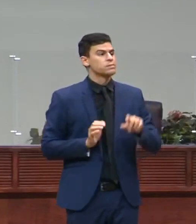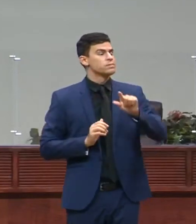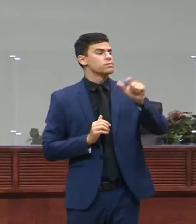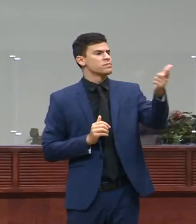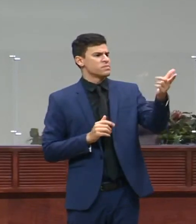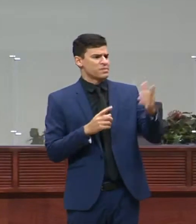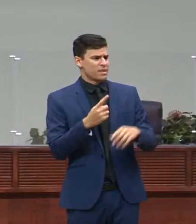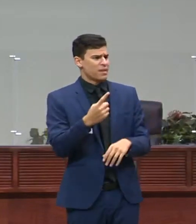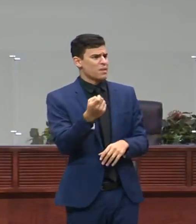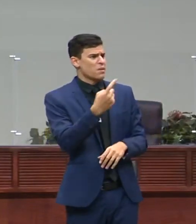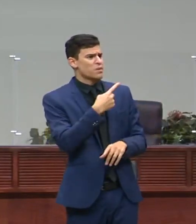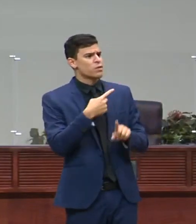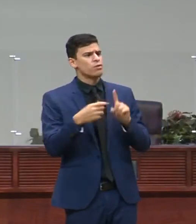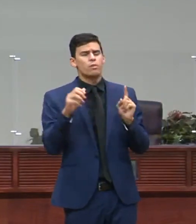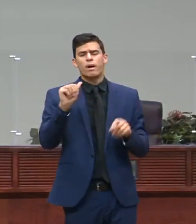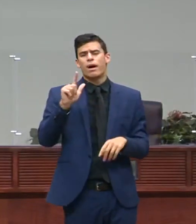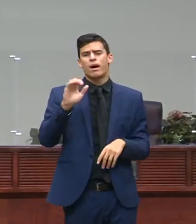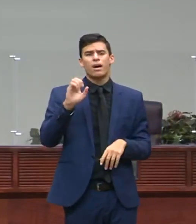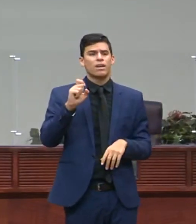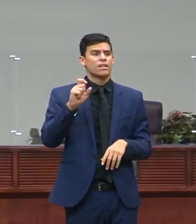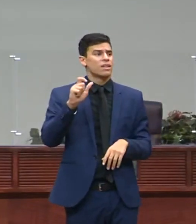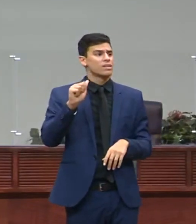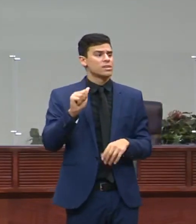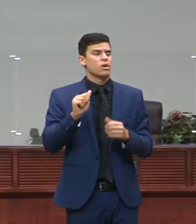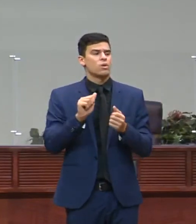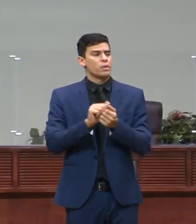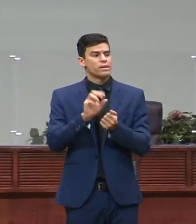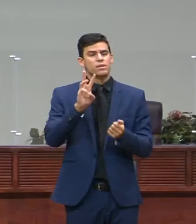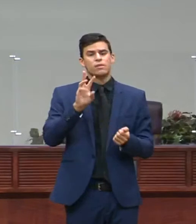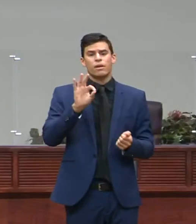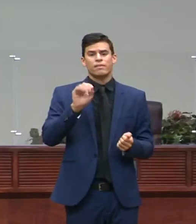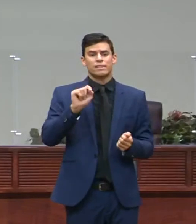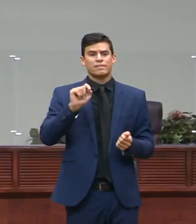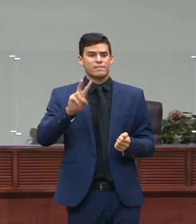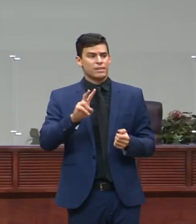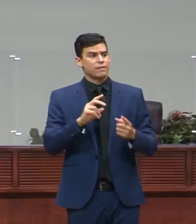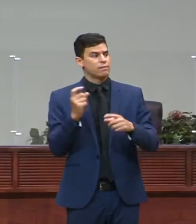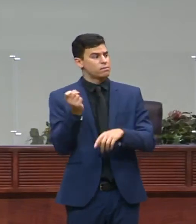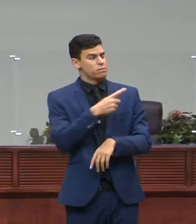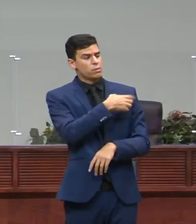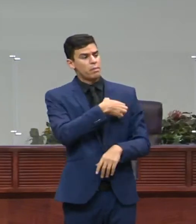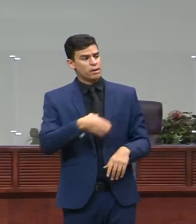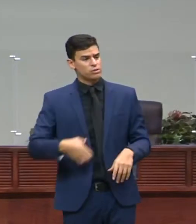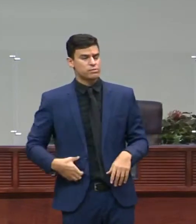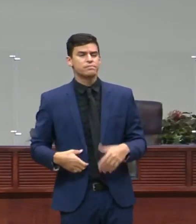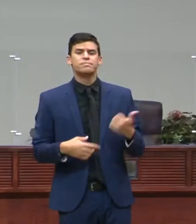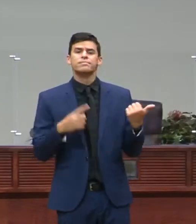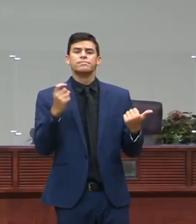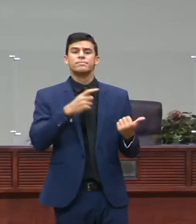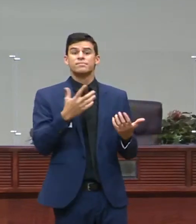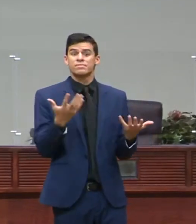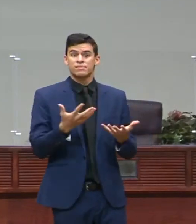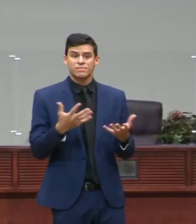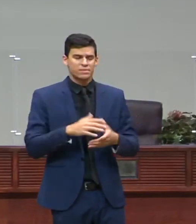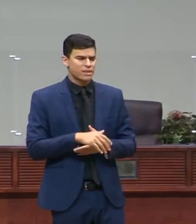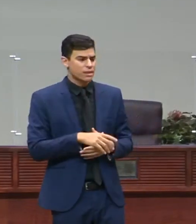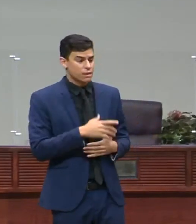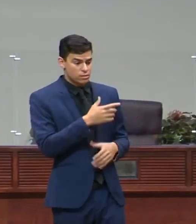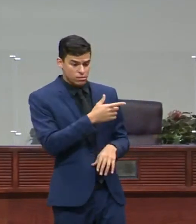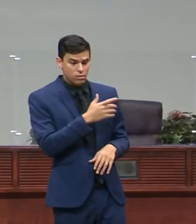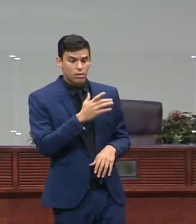question comes in from Alexa Lorenzo with WFTV for Mayor Demings. Her question reads, Mayor Demings, will you be